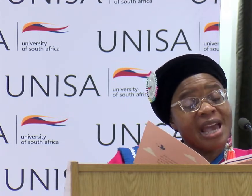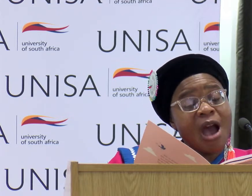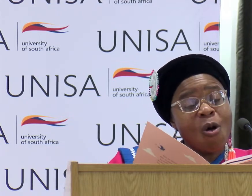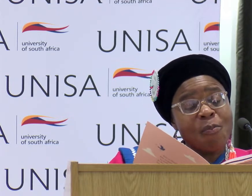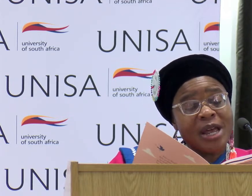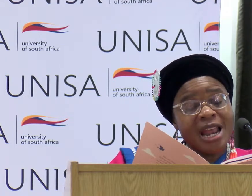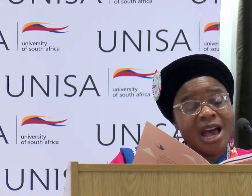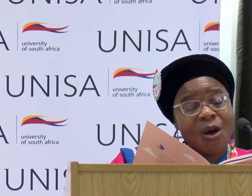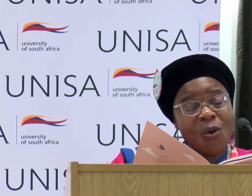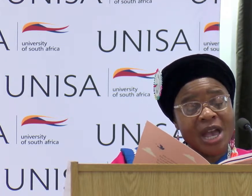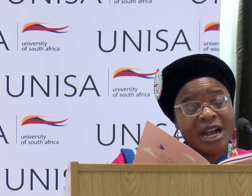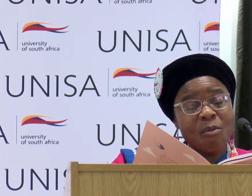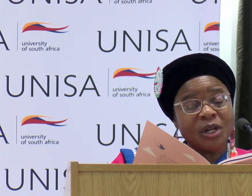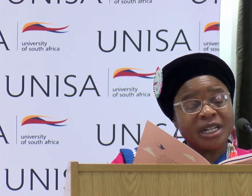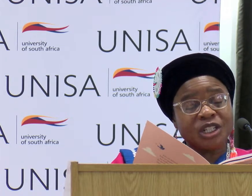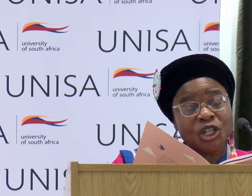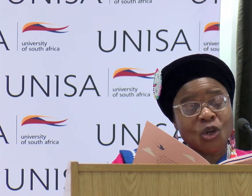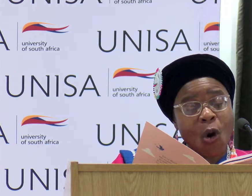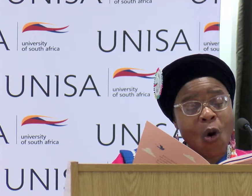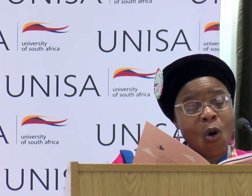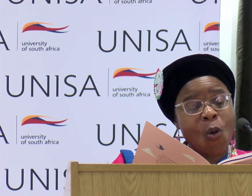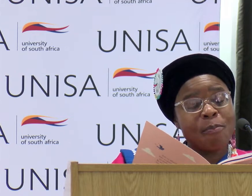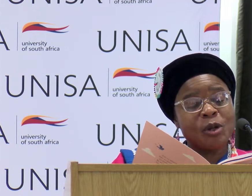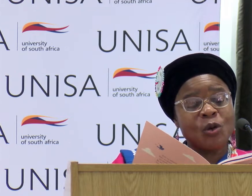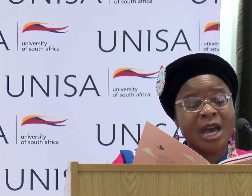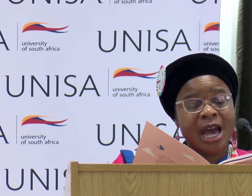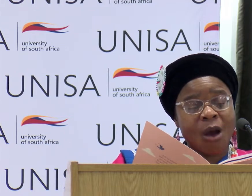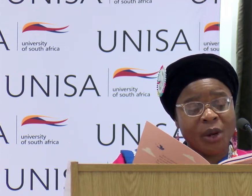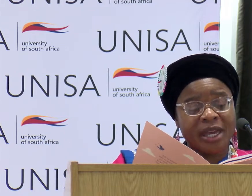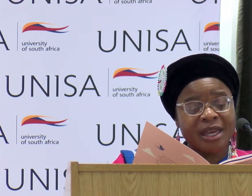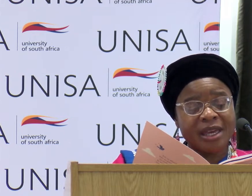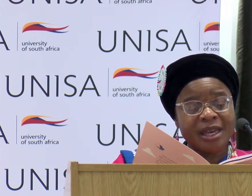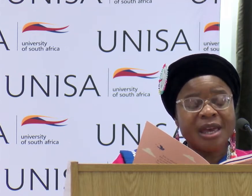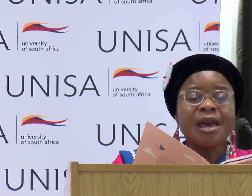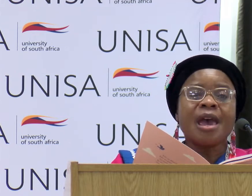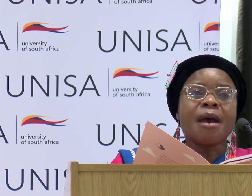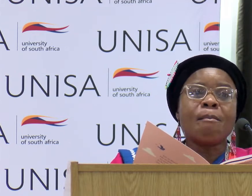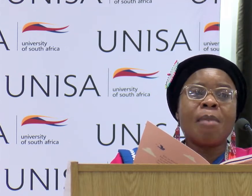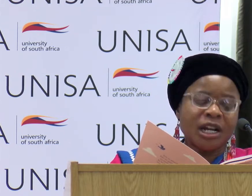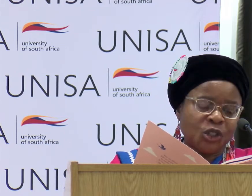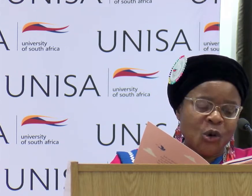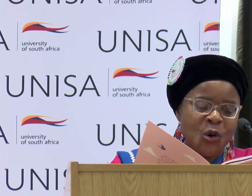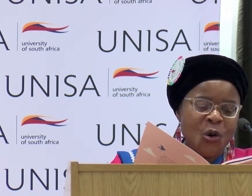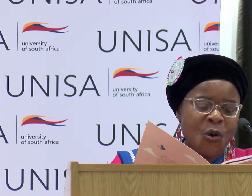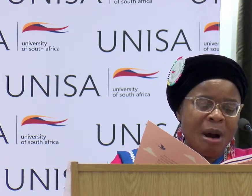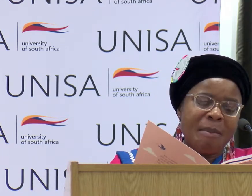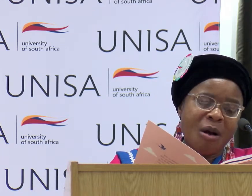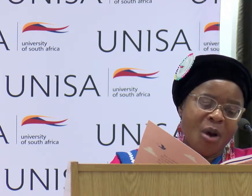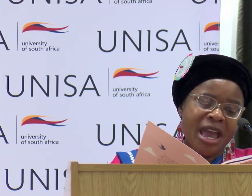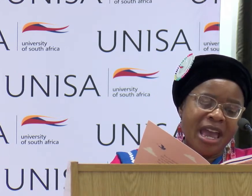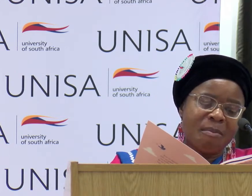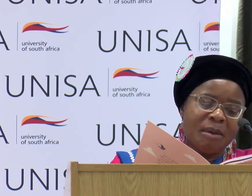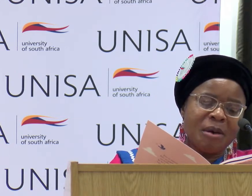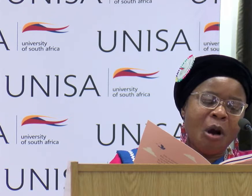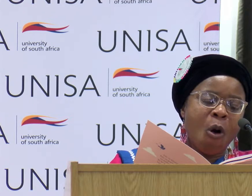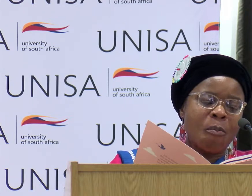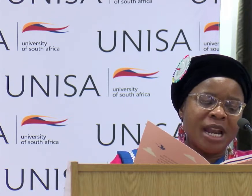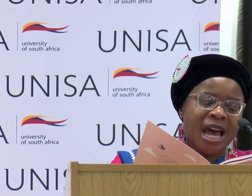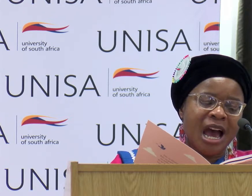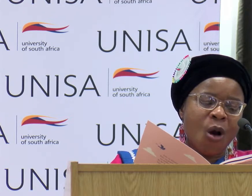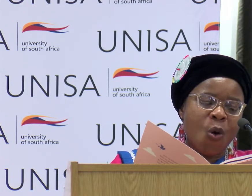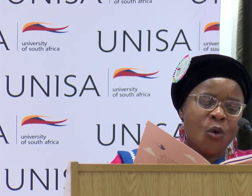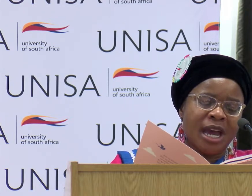Gomme ge a opela go ya ka morethitho wa pelo ya gagwe, batho ba bangwe ba be